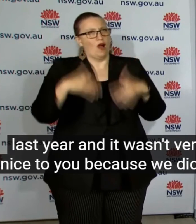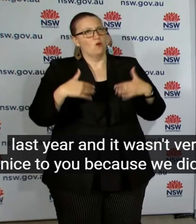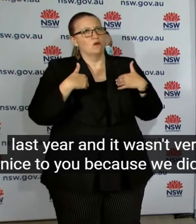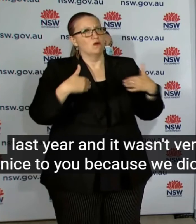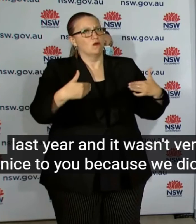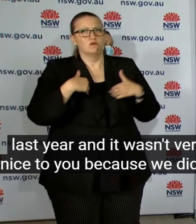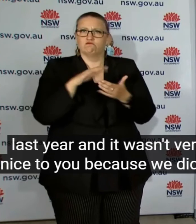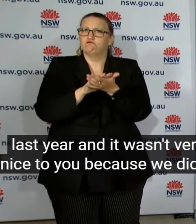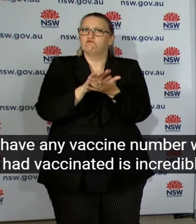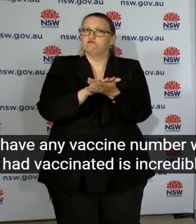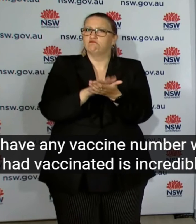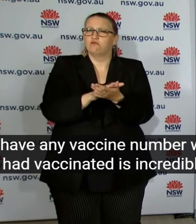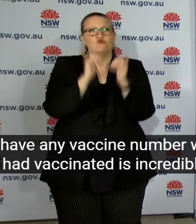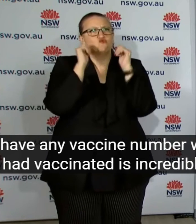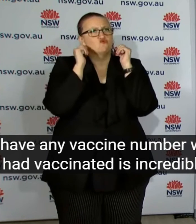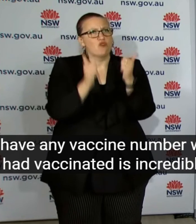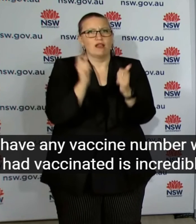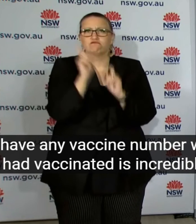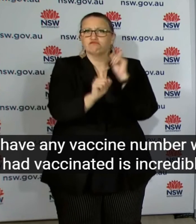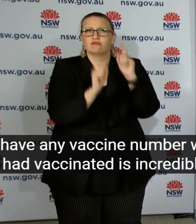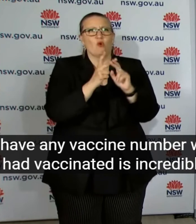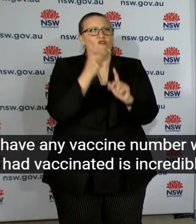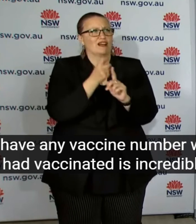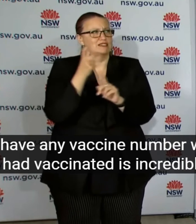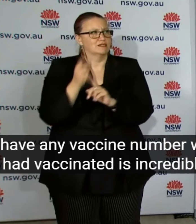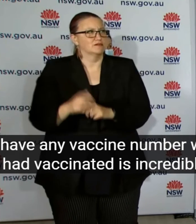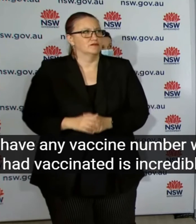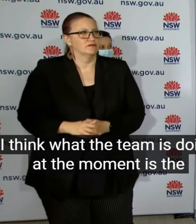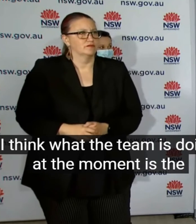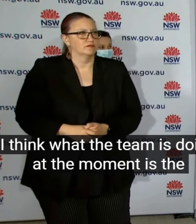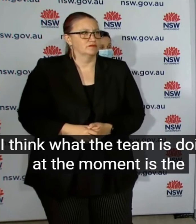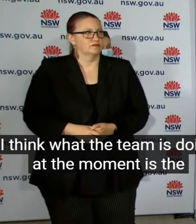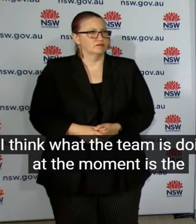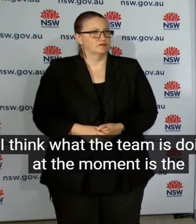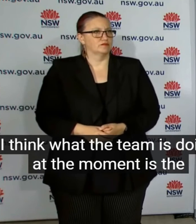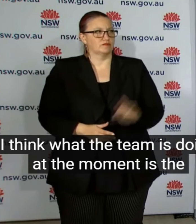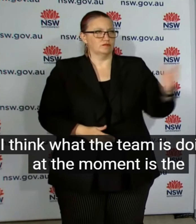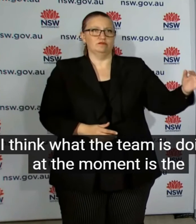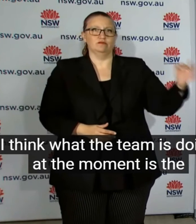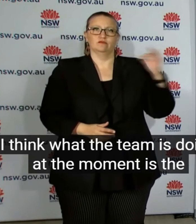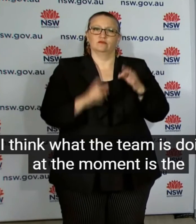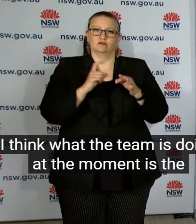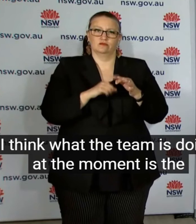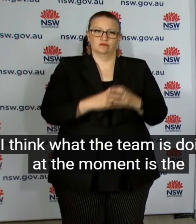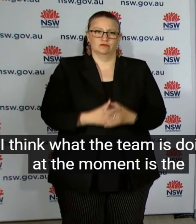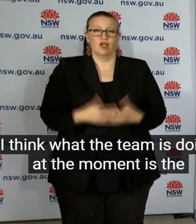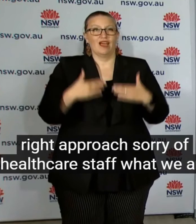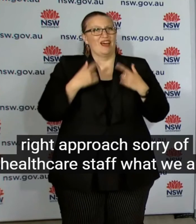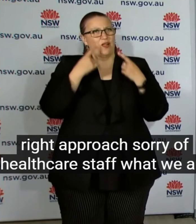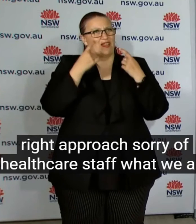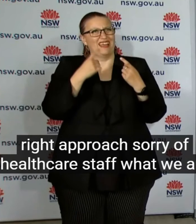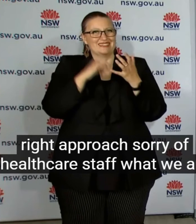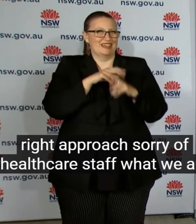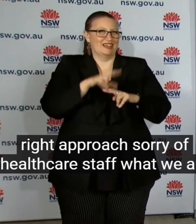the team is doing at the moment is the right approach. Sorry. Yeah. In terms of healthcare staff, we're quickly approaching that first dose vaccine mandate